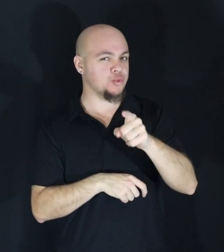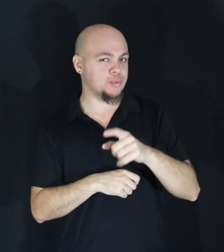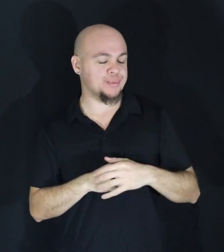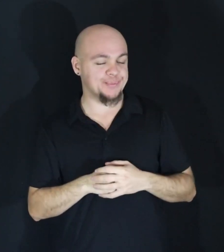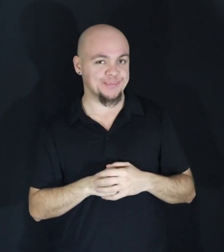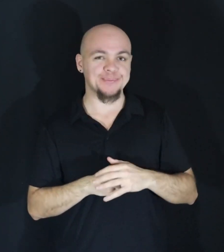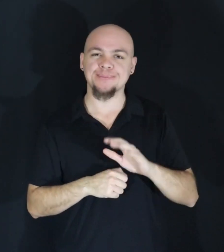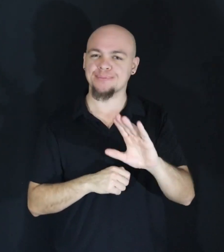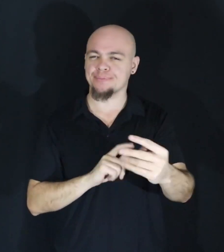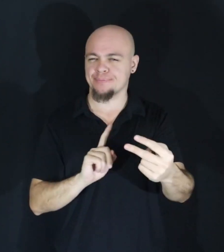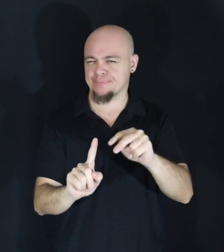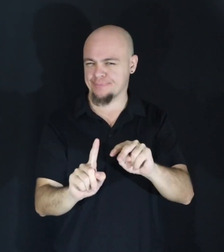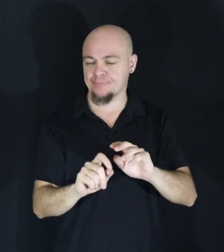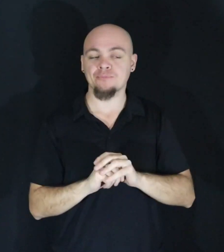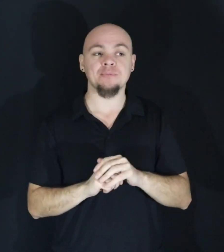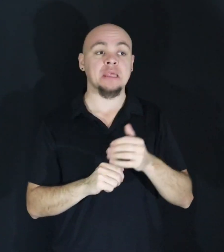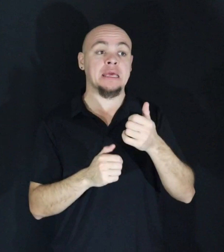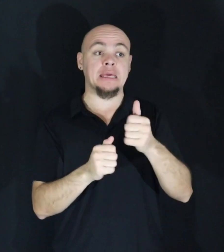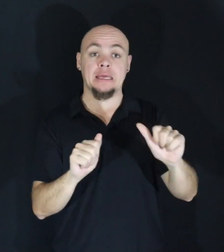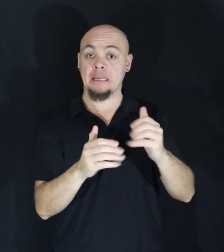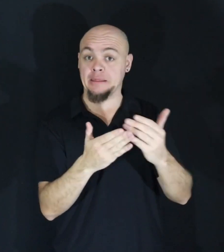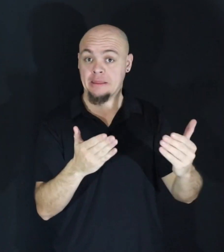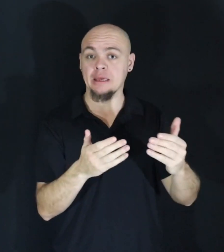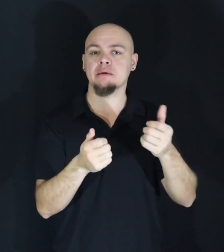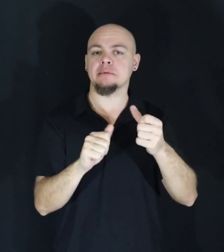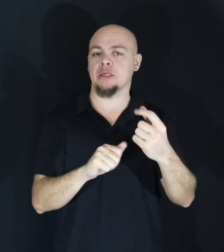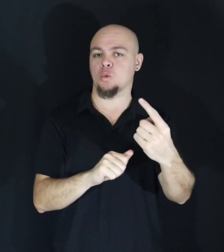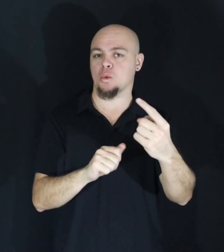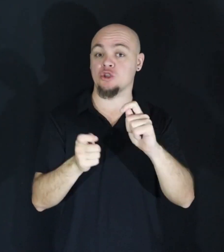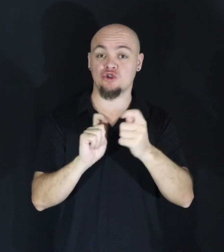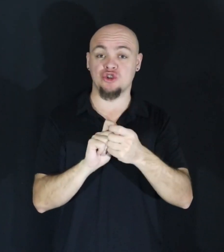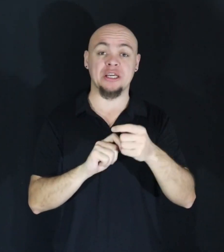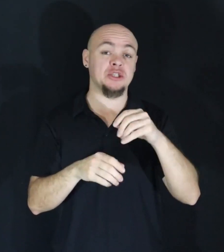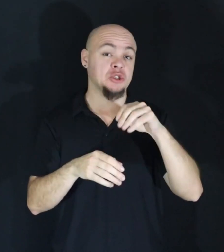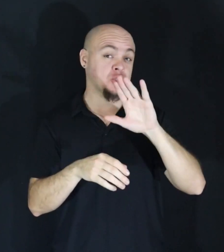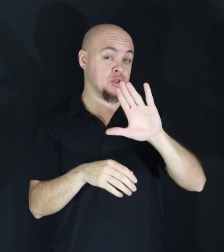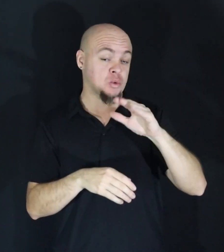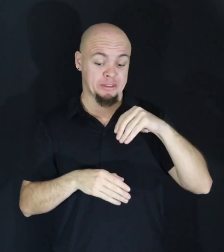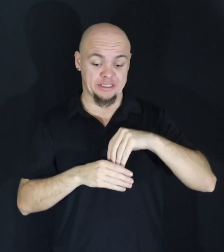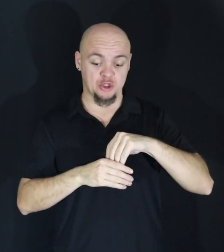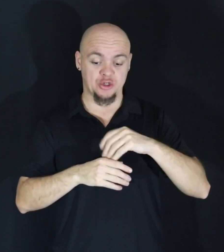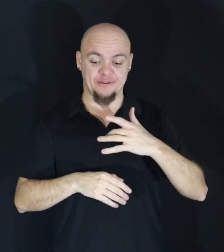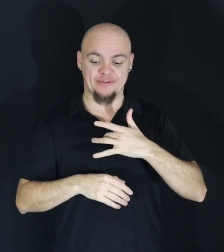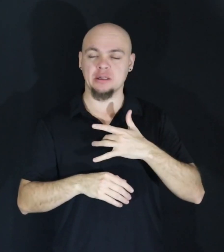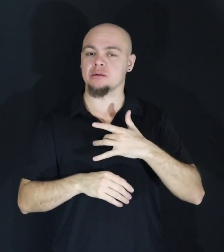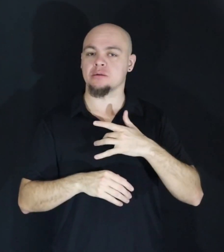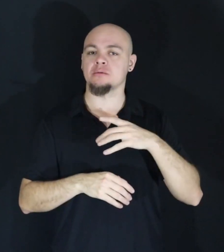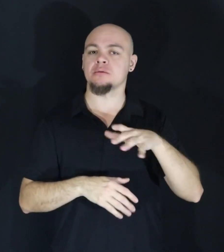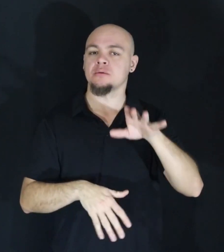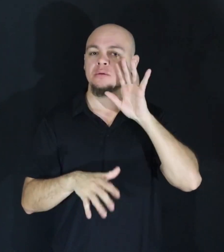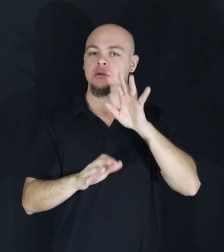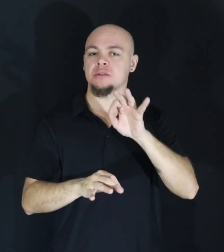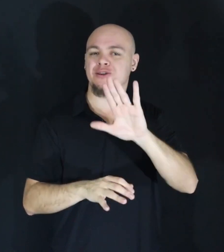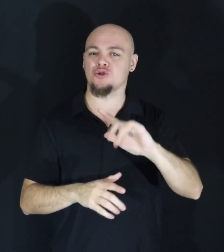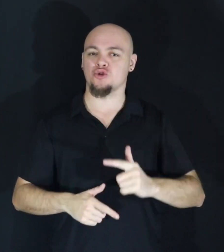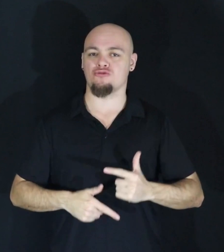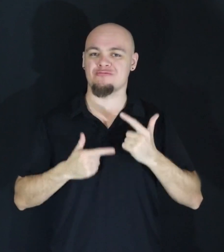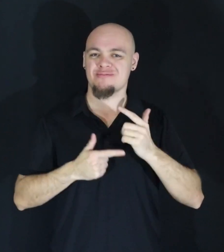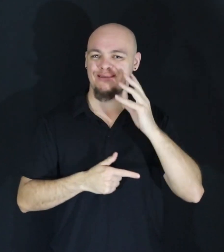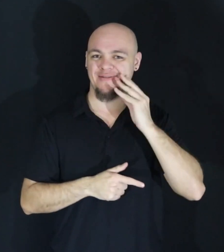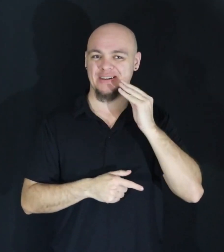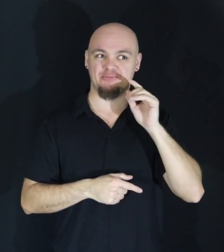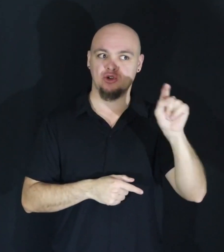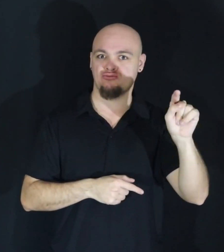this way. Anything or anyone that can change the way you feel inside of you has now become the dictator of your life